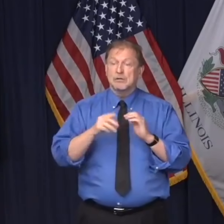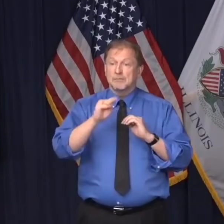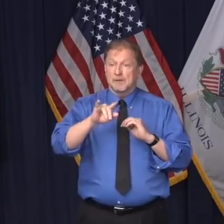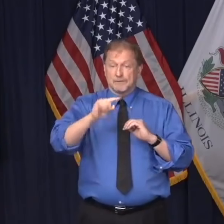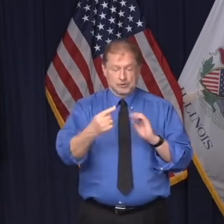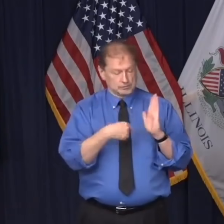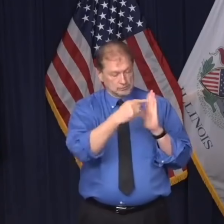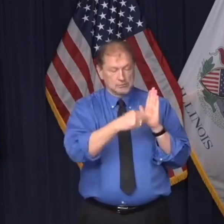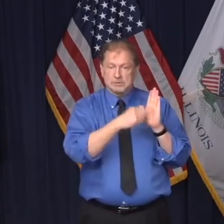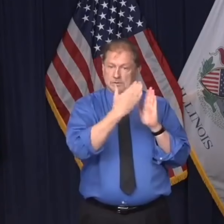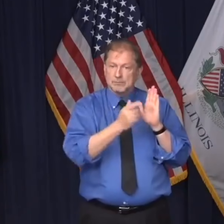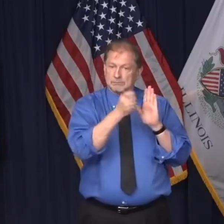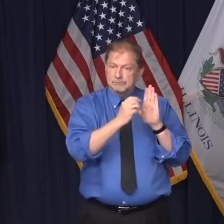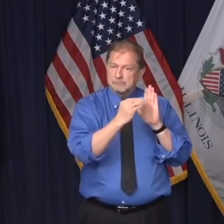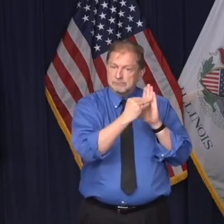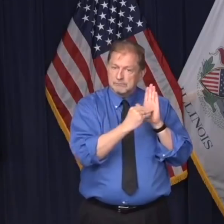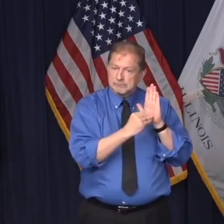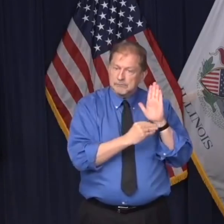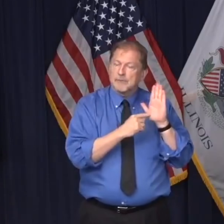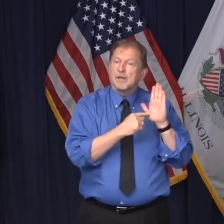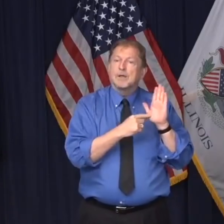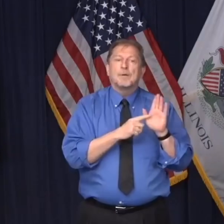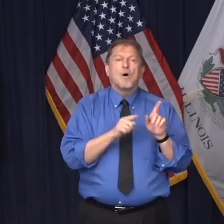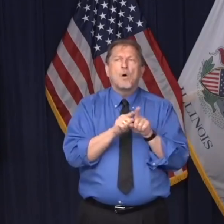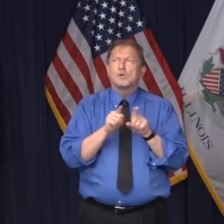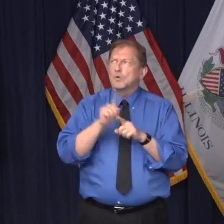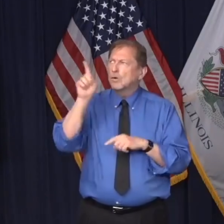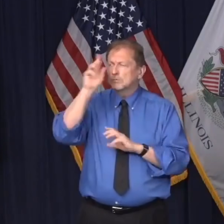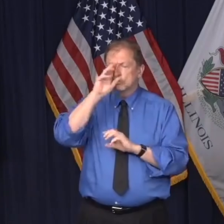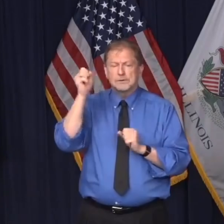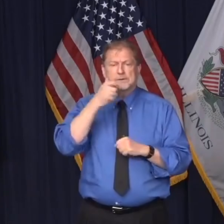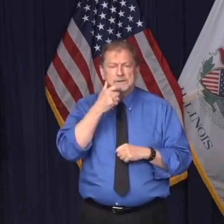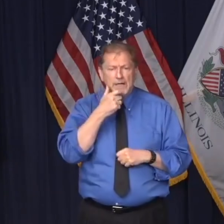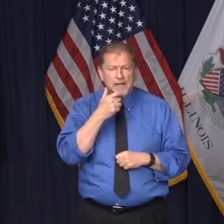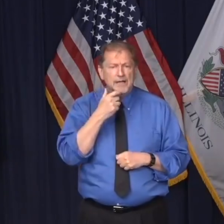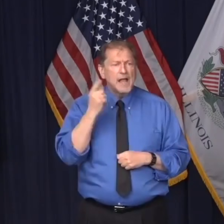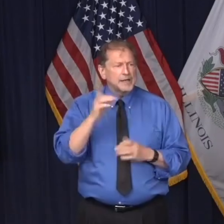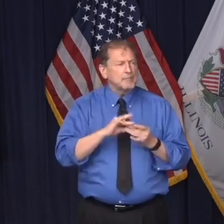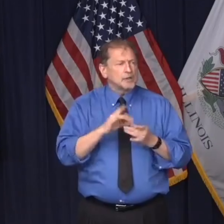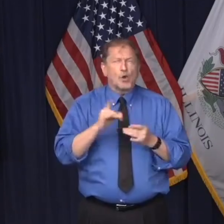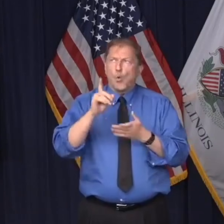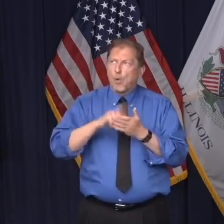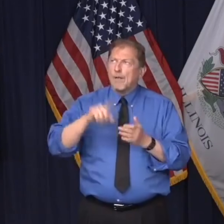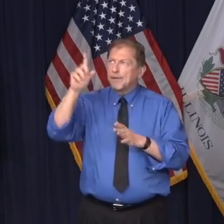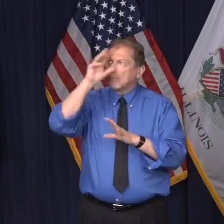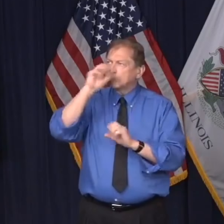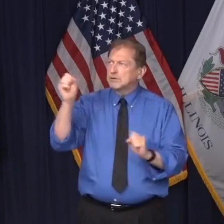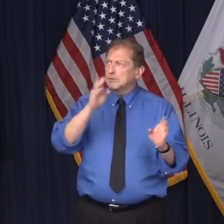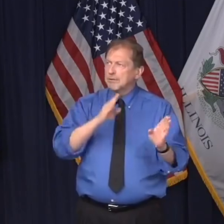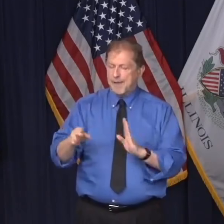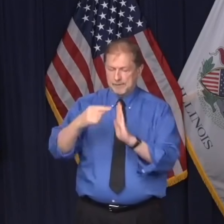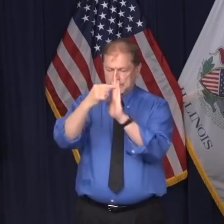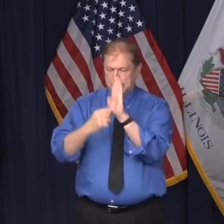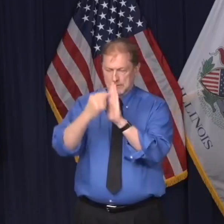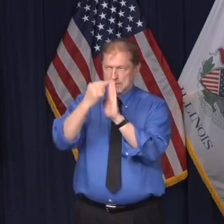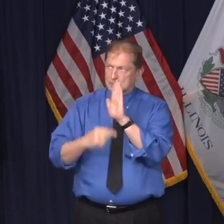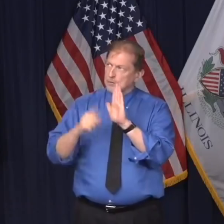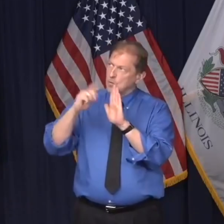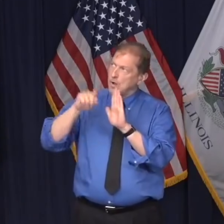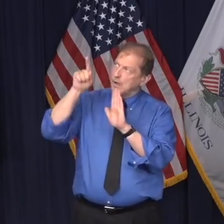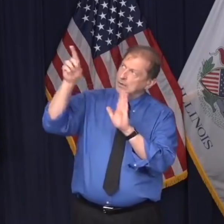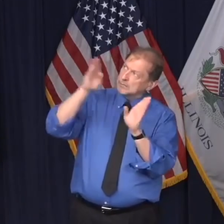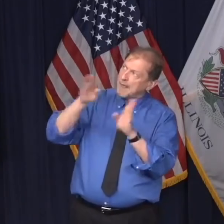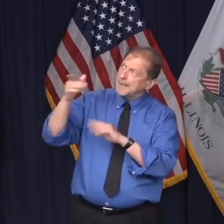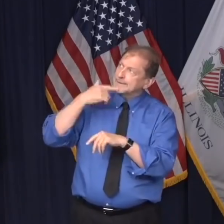to the president said, indeed, I think Amy Jacobson mentioned the plan that the president put forward, and what it takes to get to